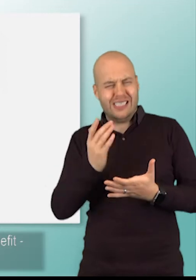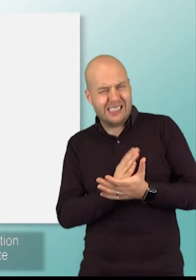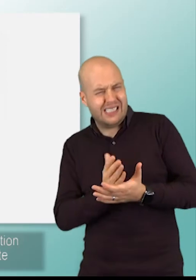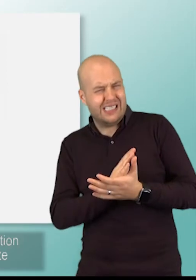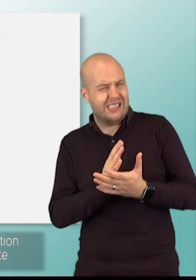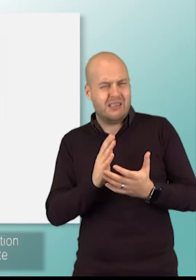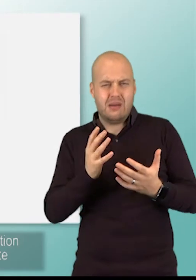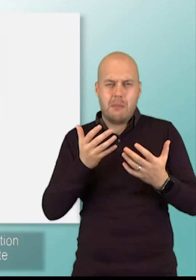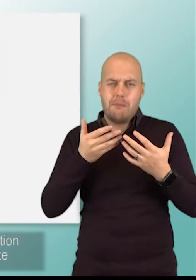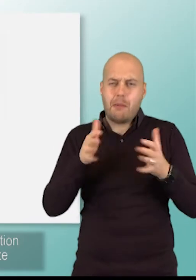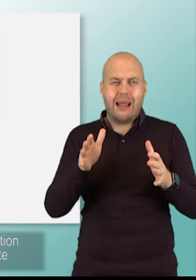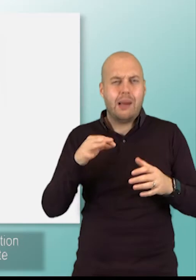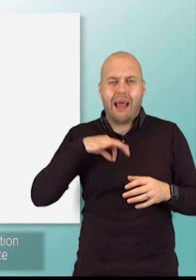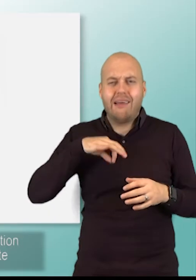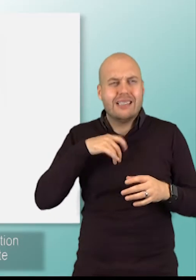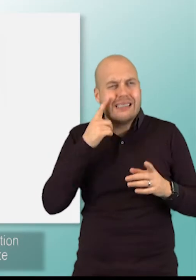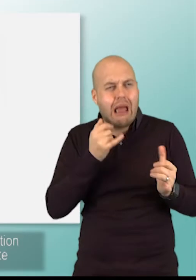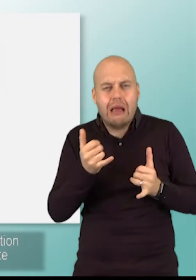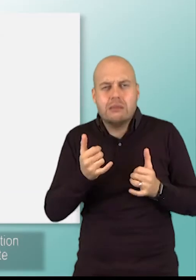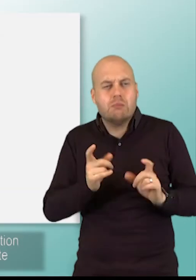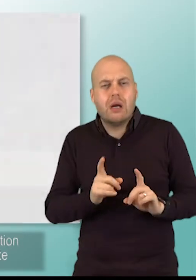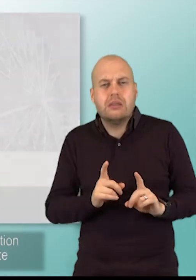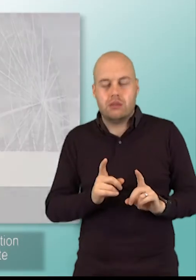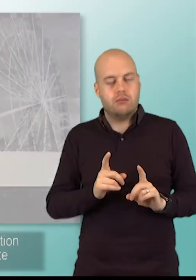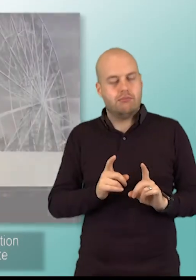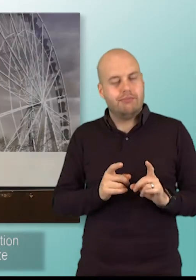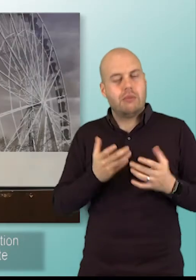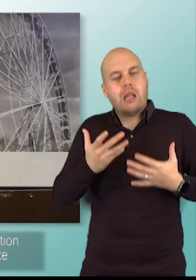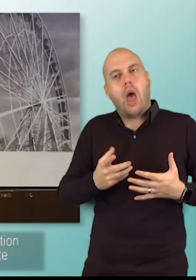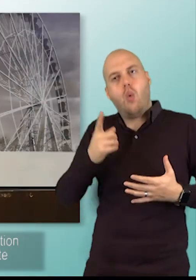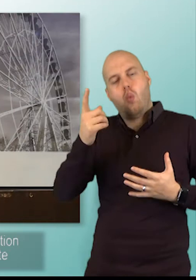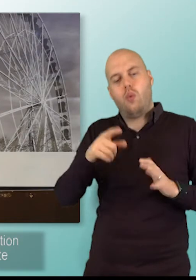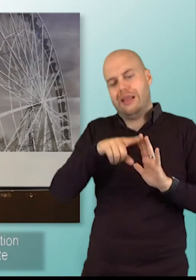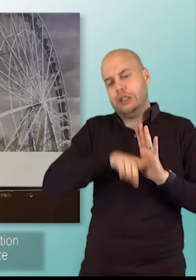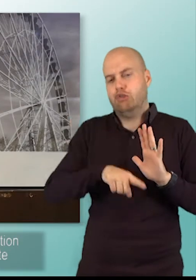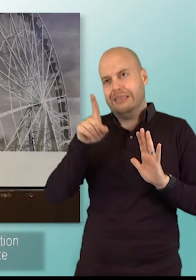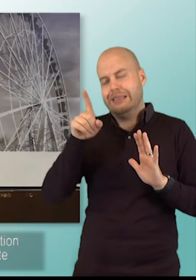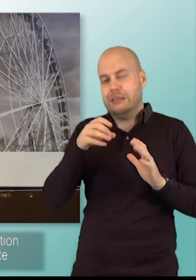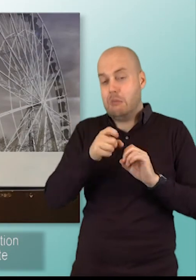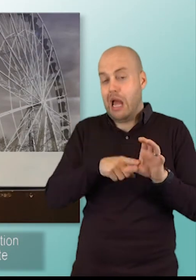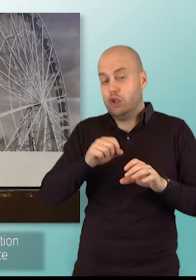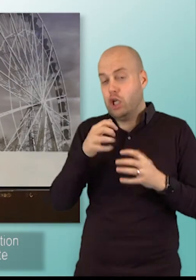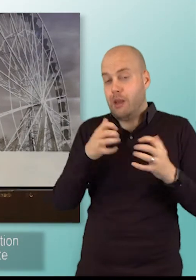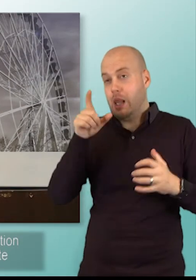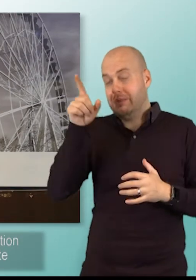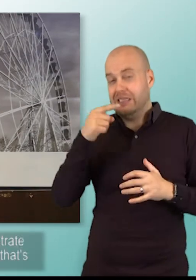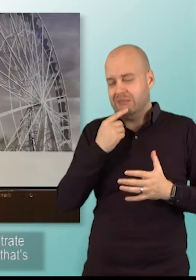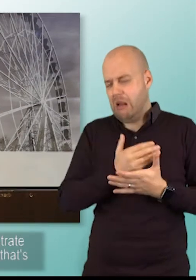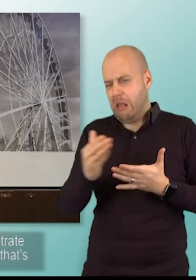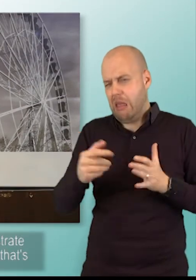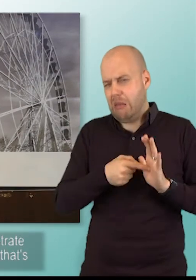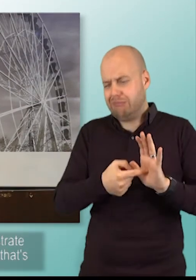specificity about the public benefit test. We have good legislation provided to us by the Scottish Parliament. It's quite